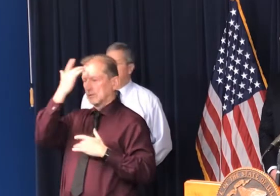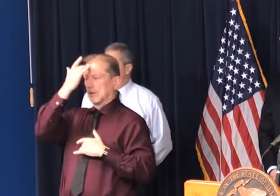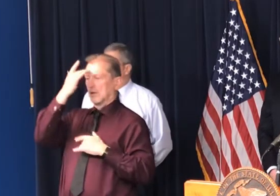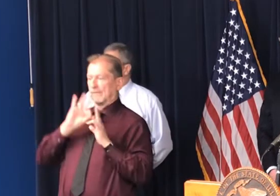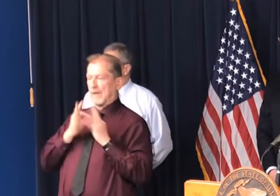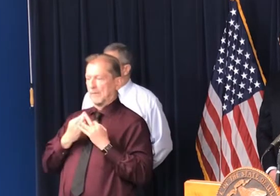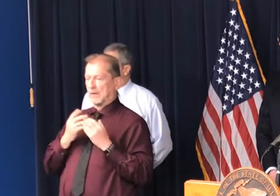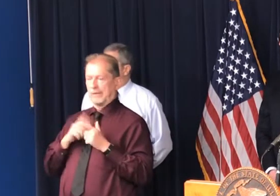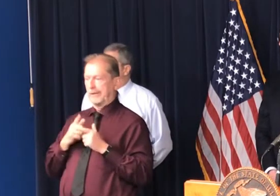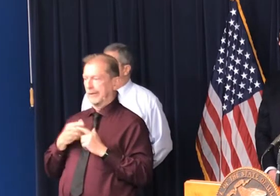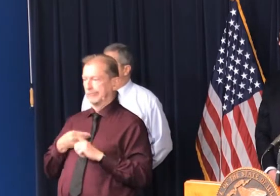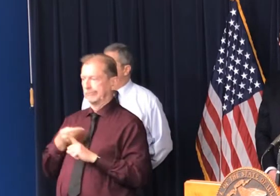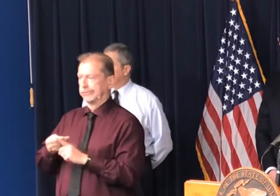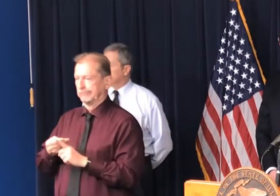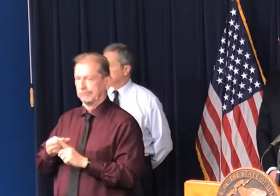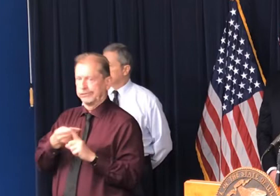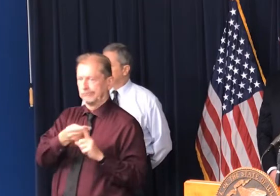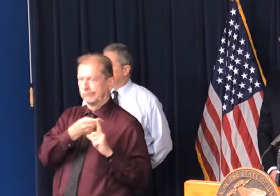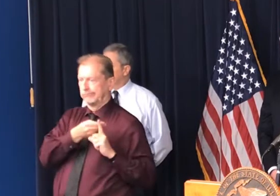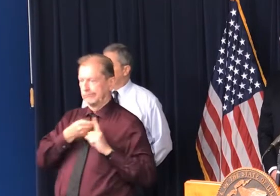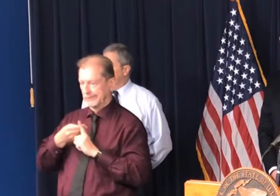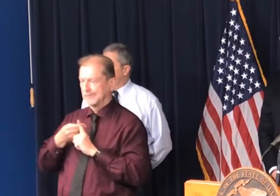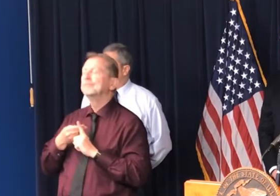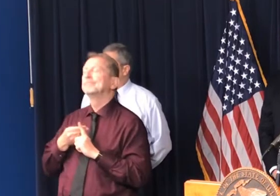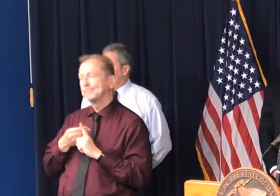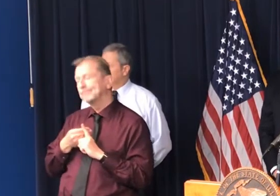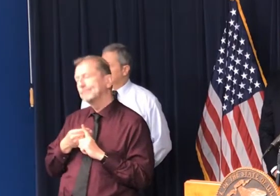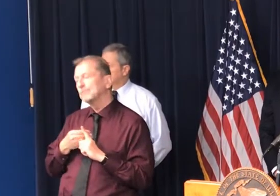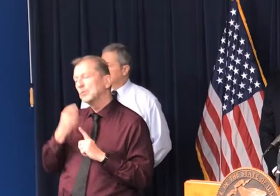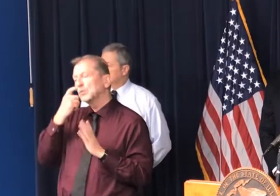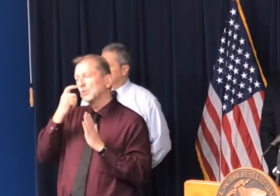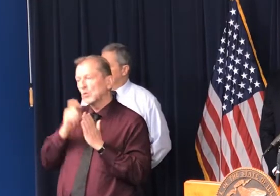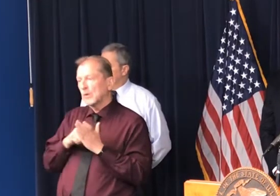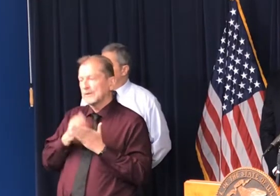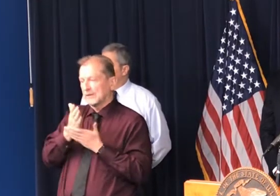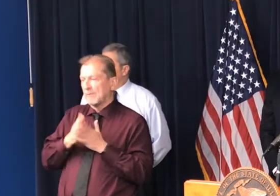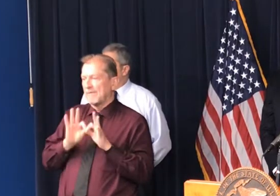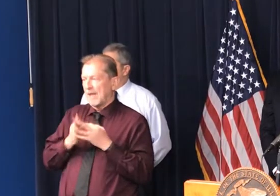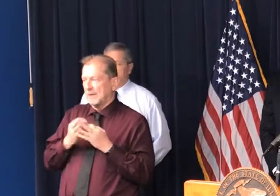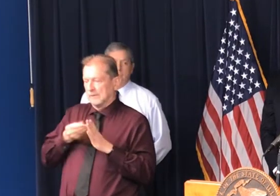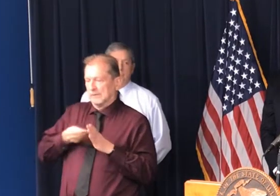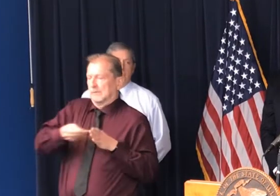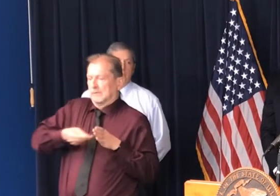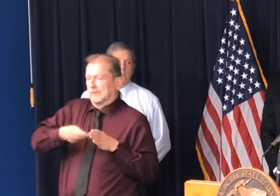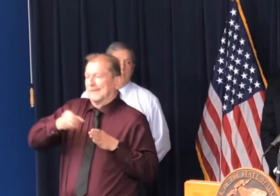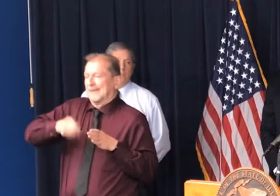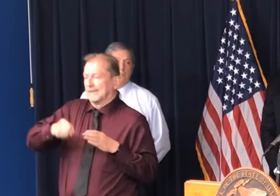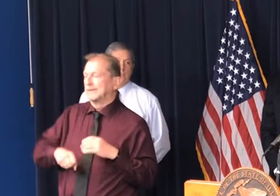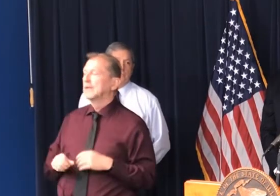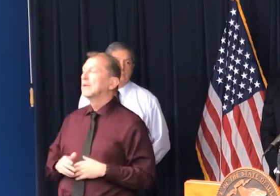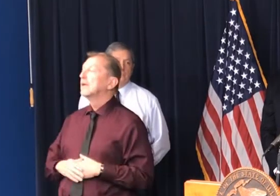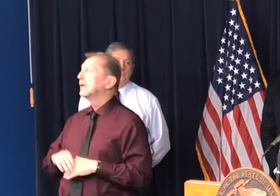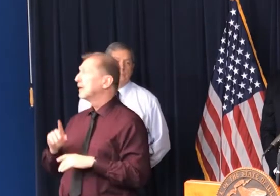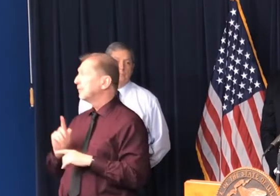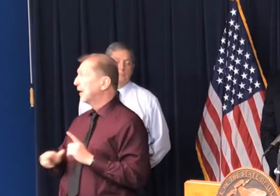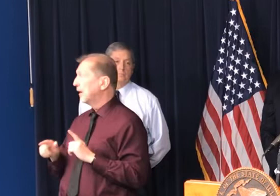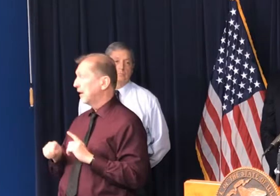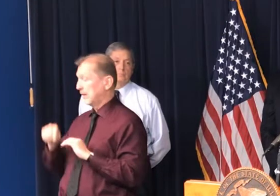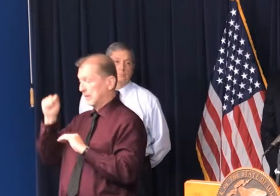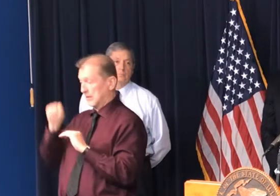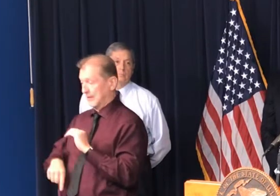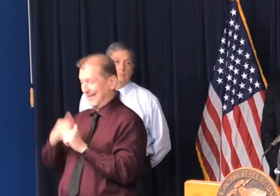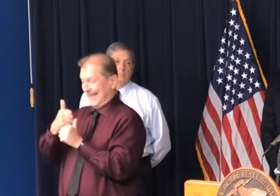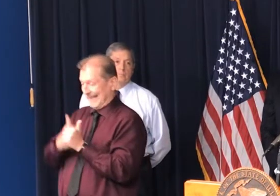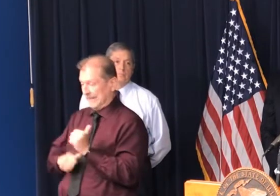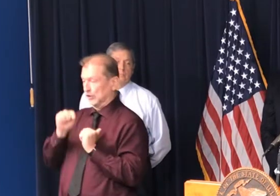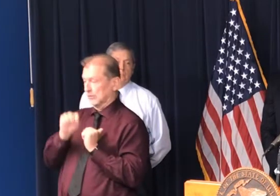in terms of who's likely to catch it after the first confirmed case. And so, unfortunately, I am not able to know the details